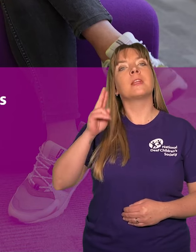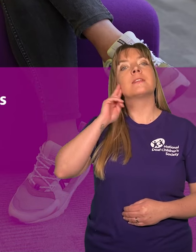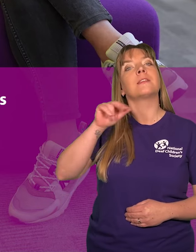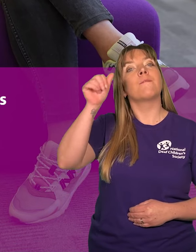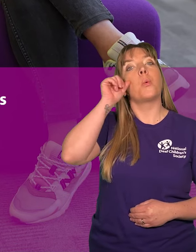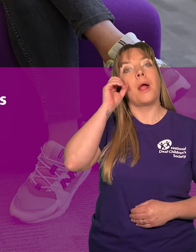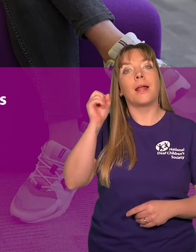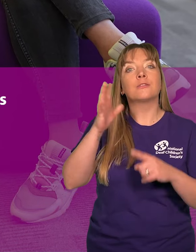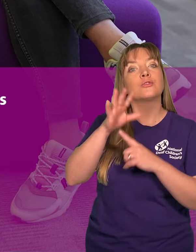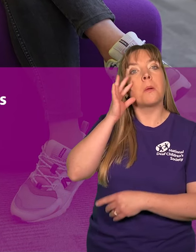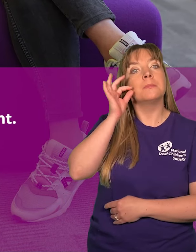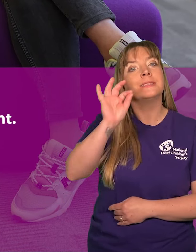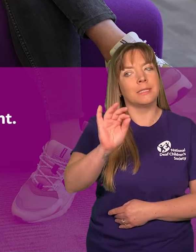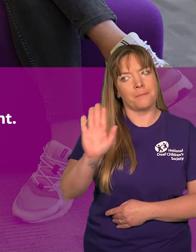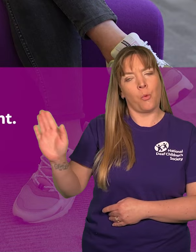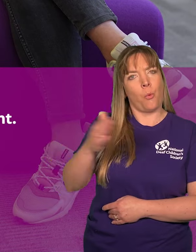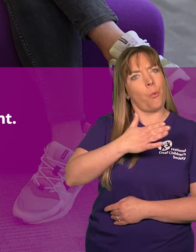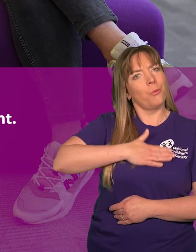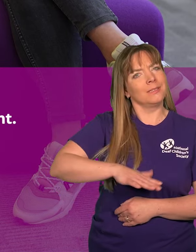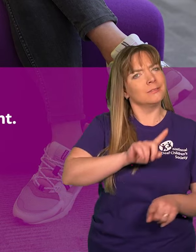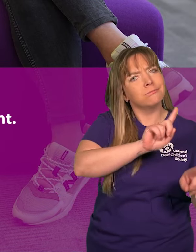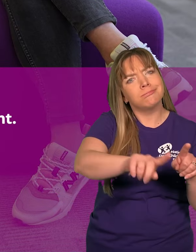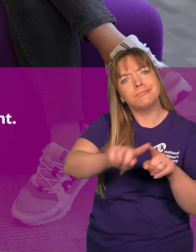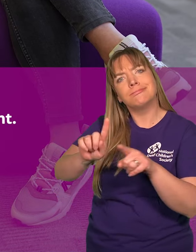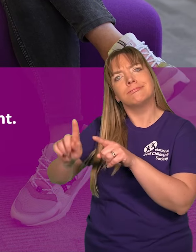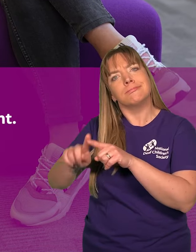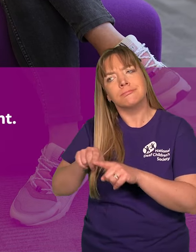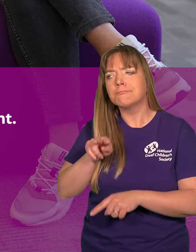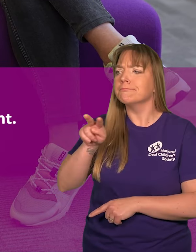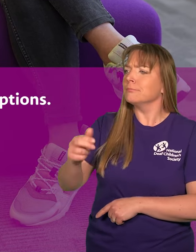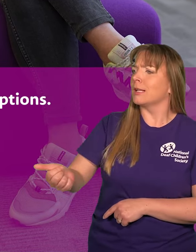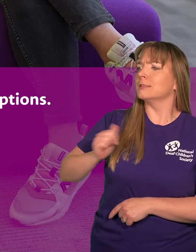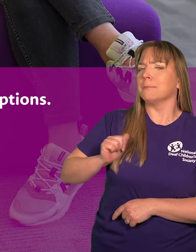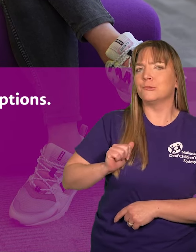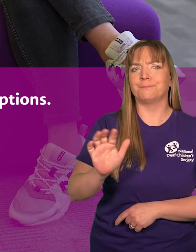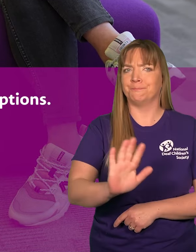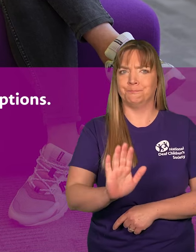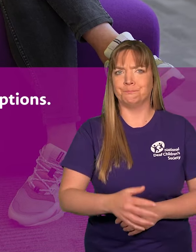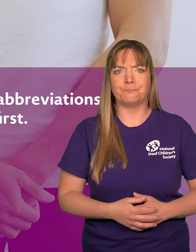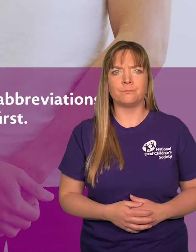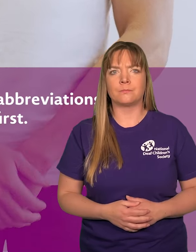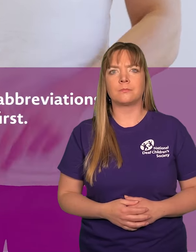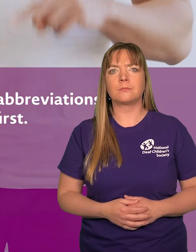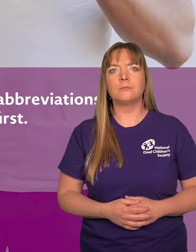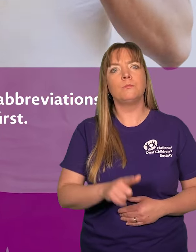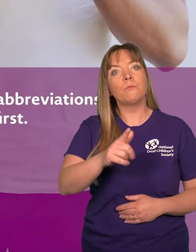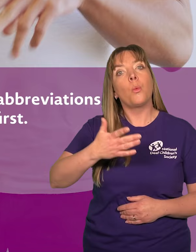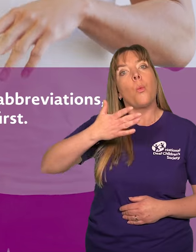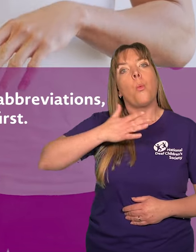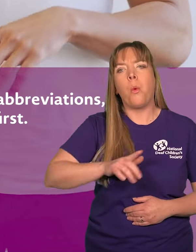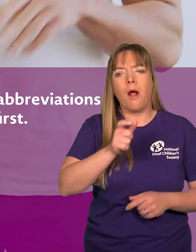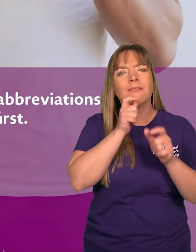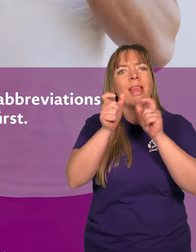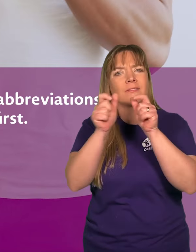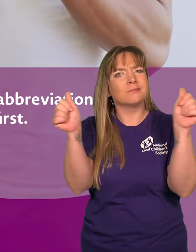My deaf awareness top tip is everyone's needs are slightly different. Don't make assumptions. If you